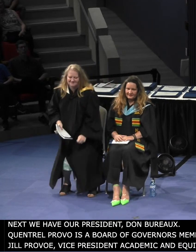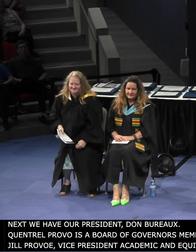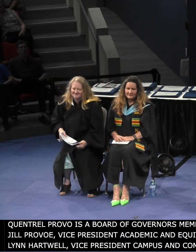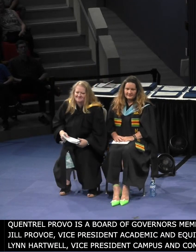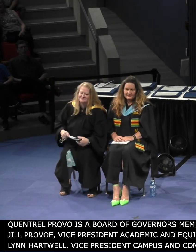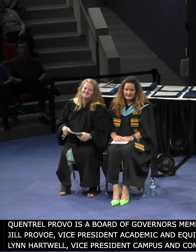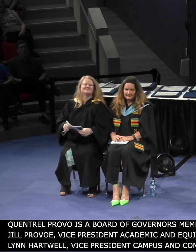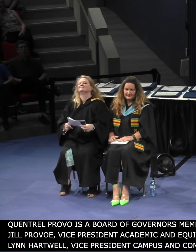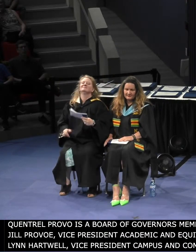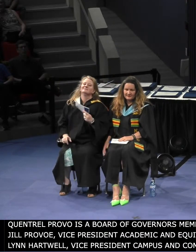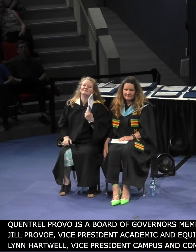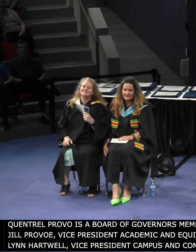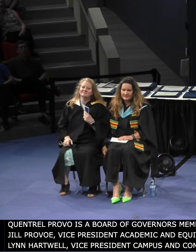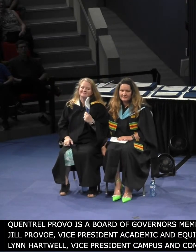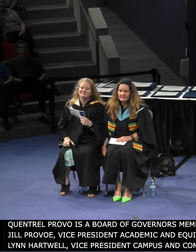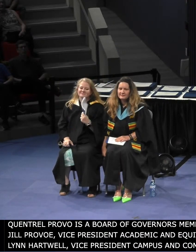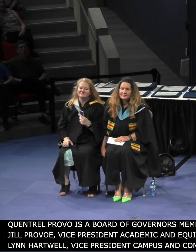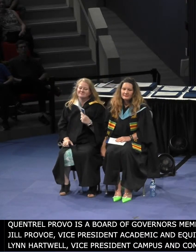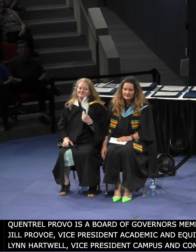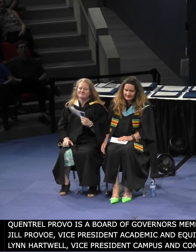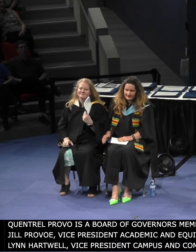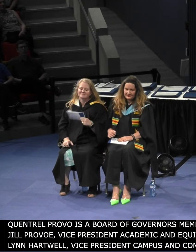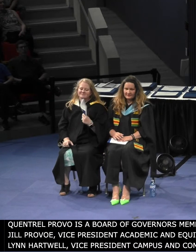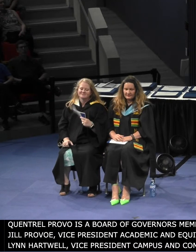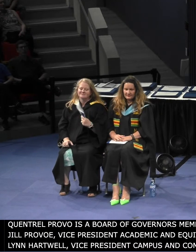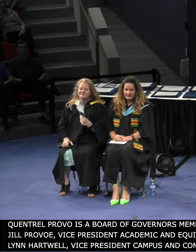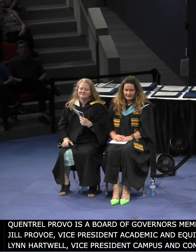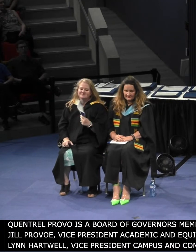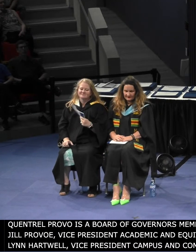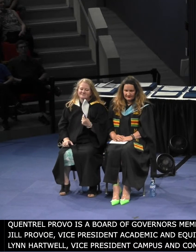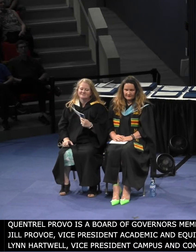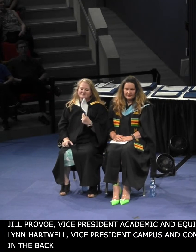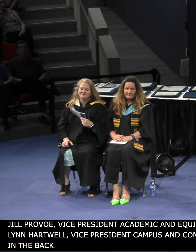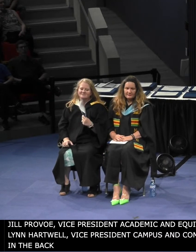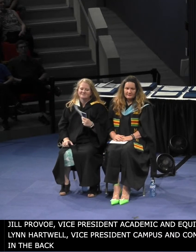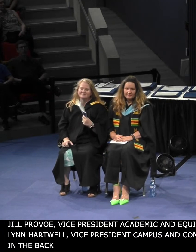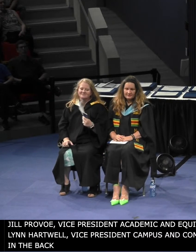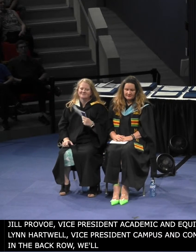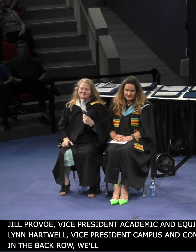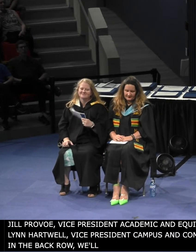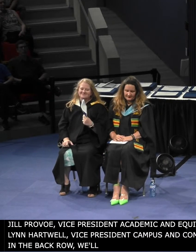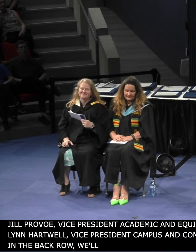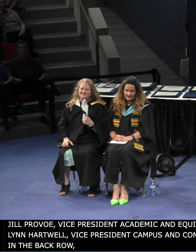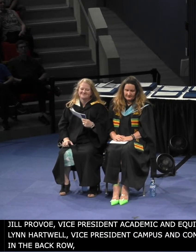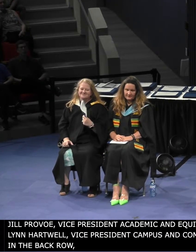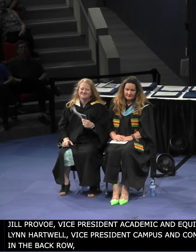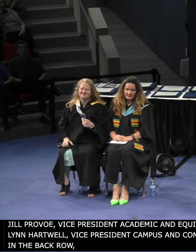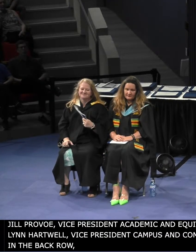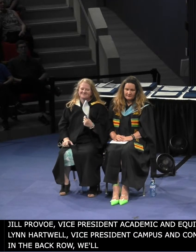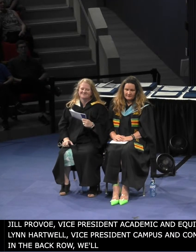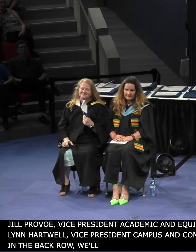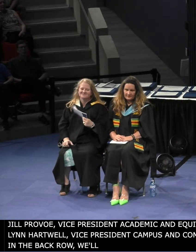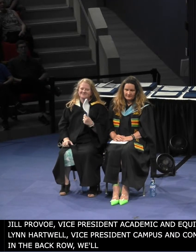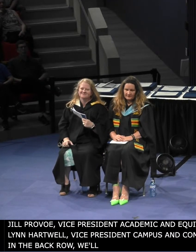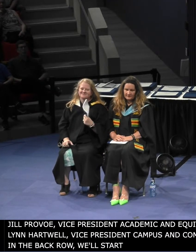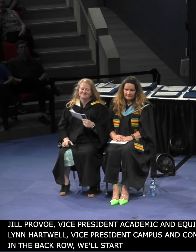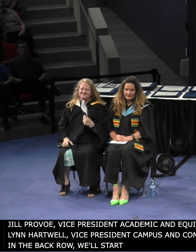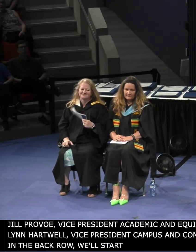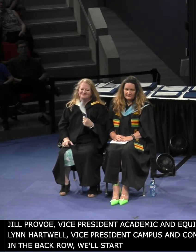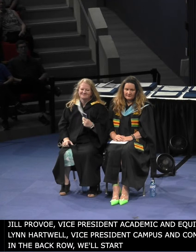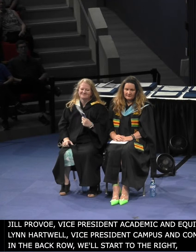Communities. In our back row, and we'll start to the right, Adam Bartlett, Academic Chair, Trades and